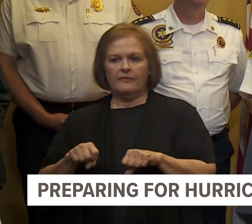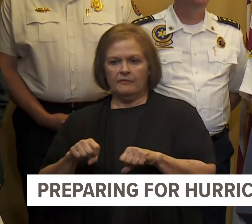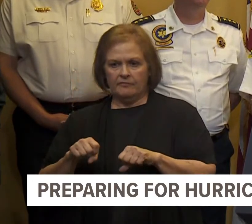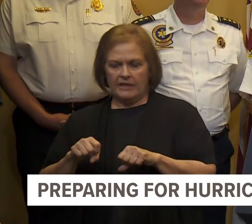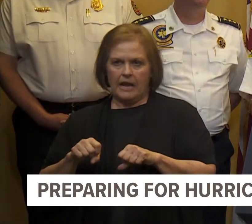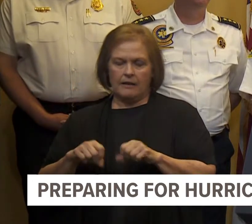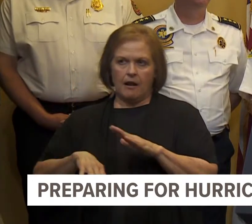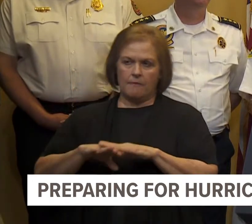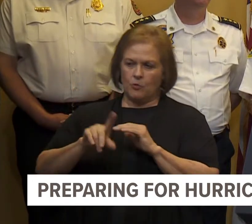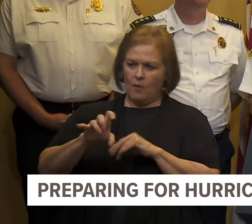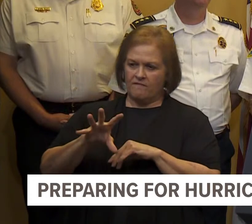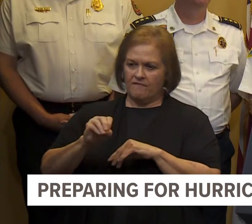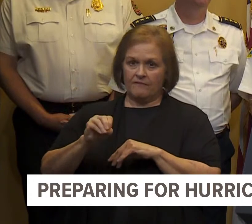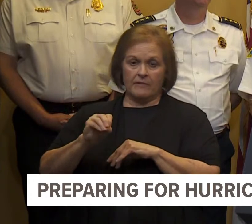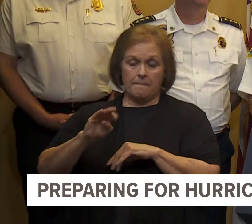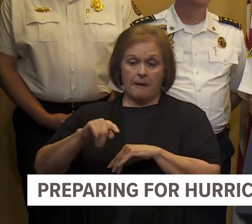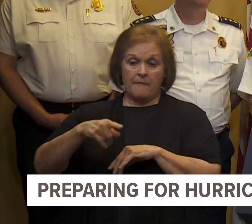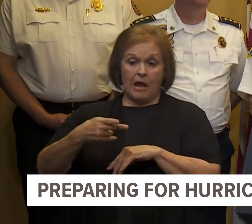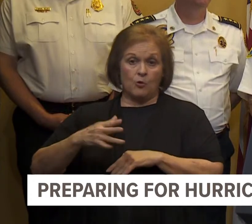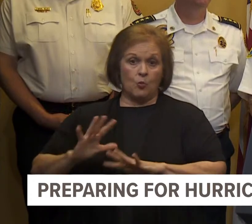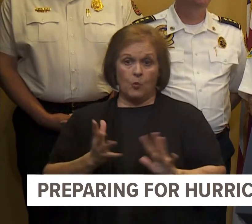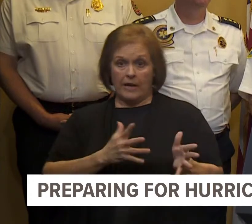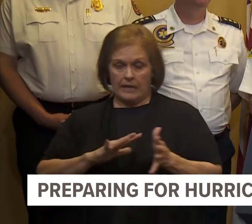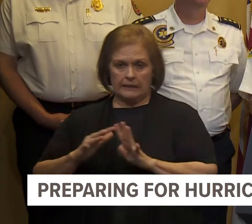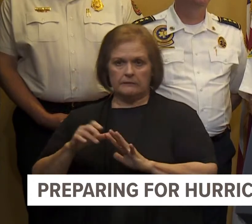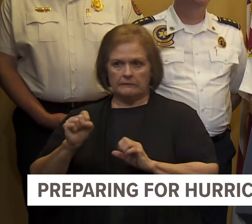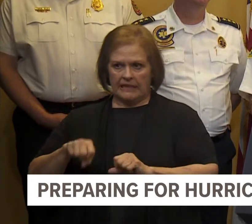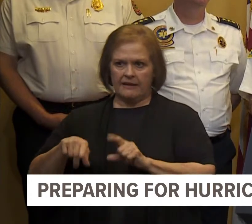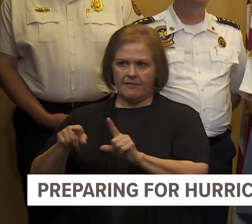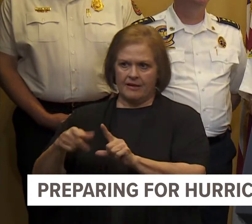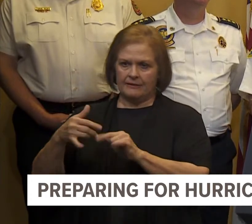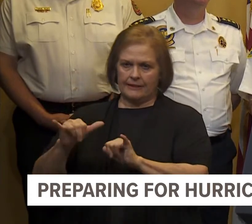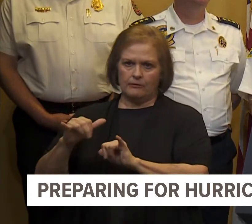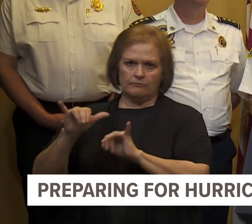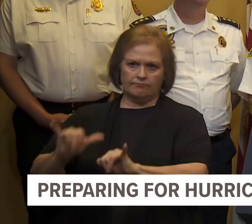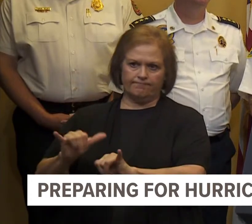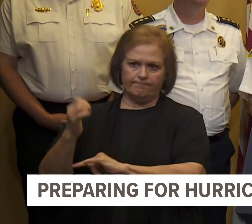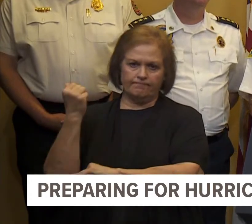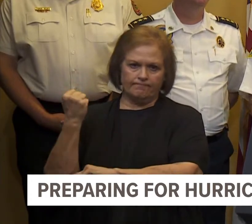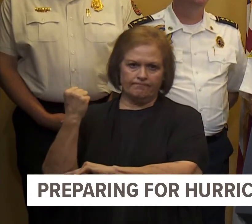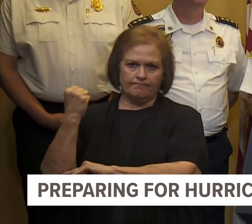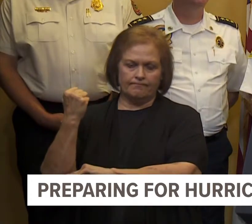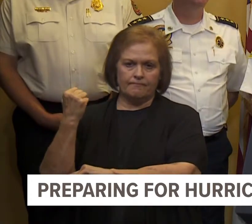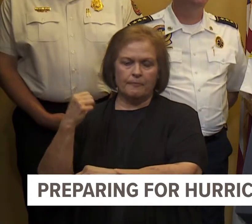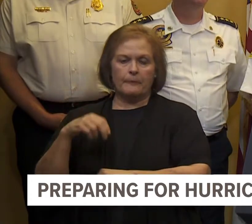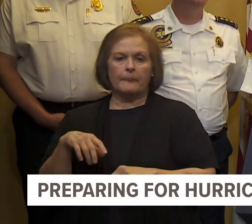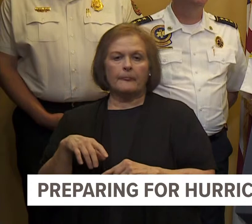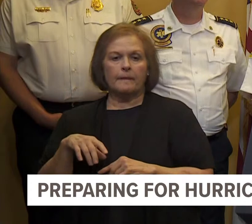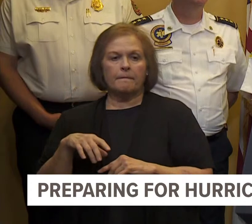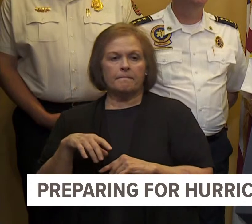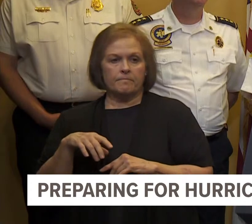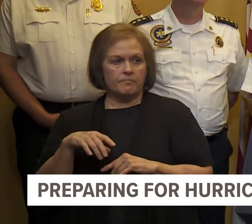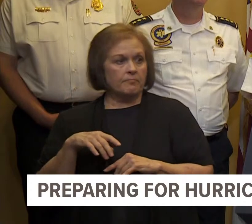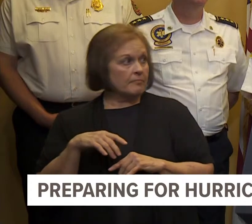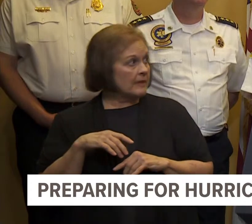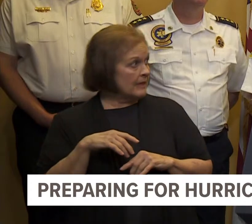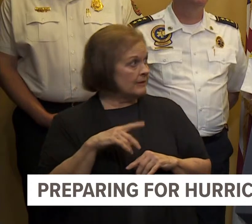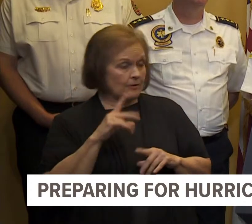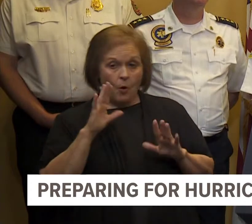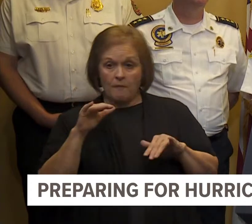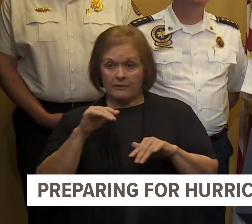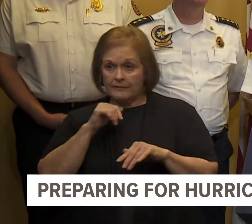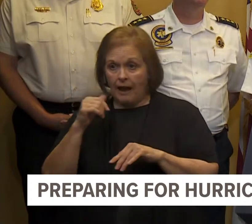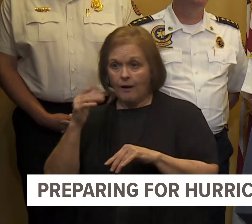around 150 miles per hour, to which that should be able to withstand and stand this time.